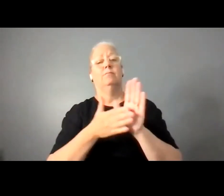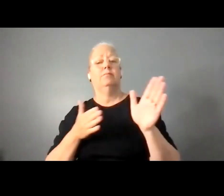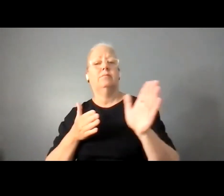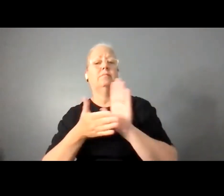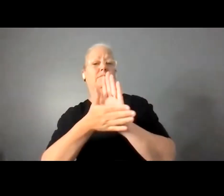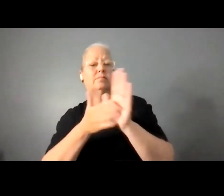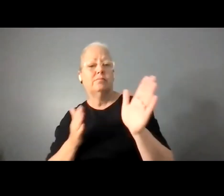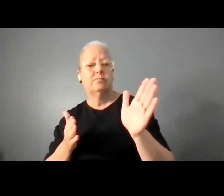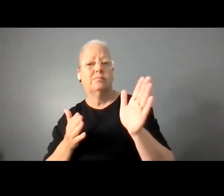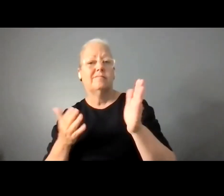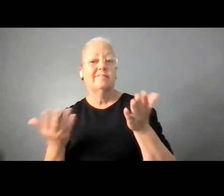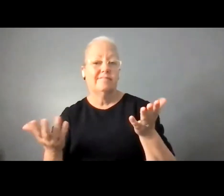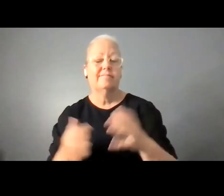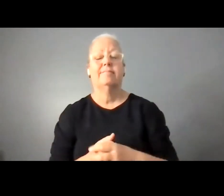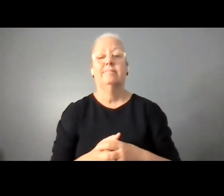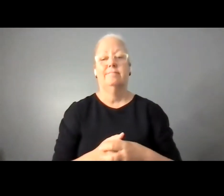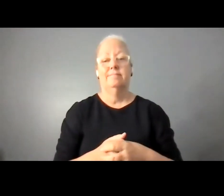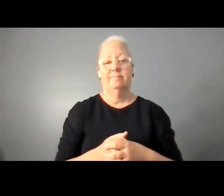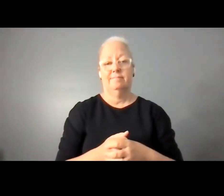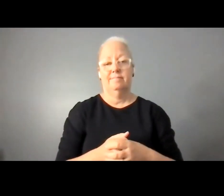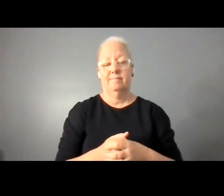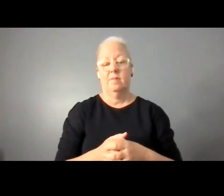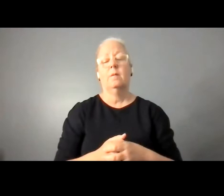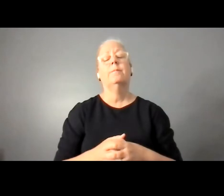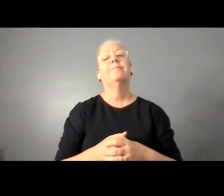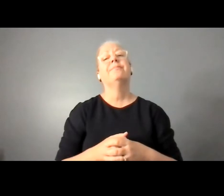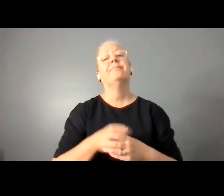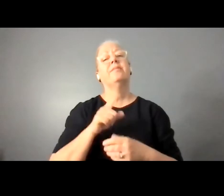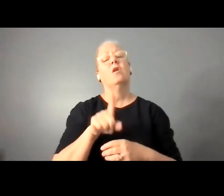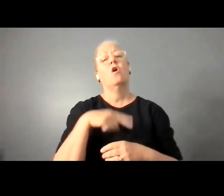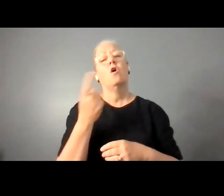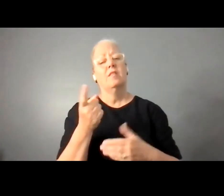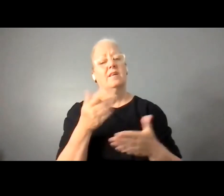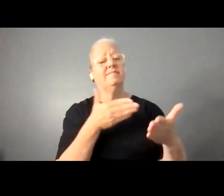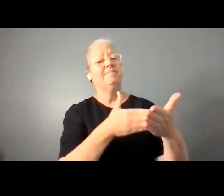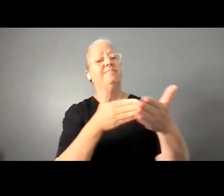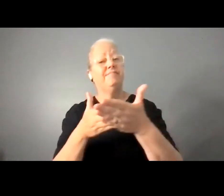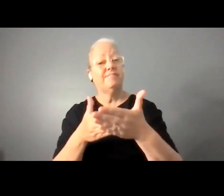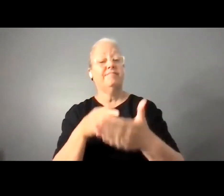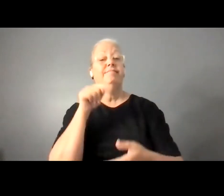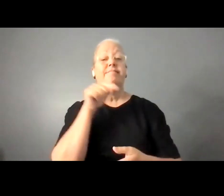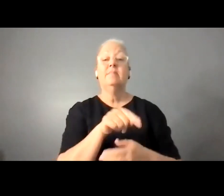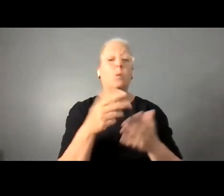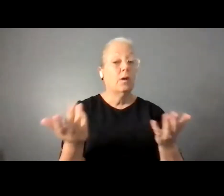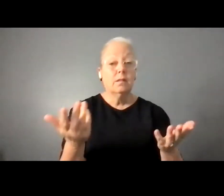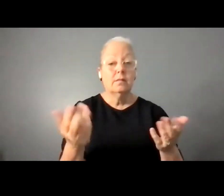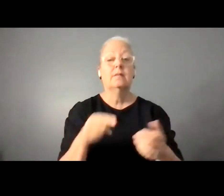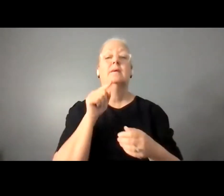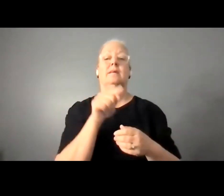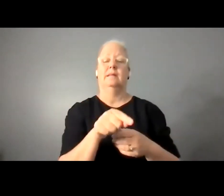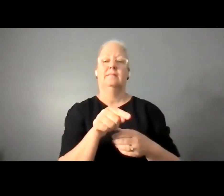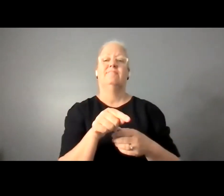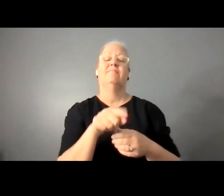community. Another thing we have as a barrier is discrimination. We indigenous youth